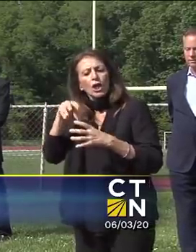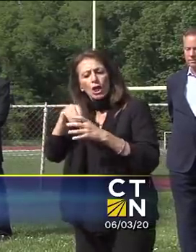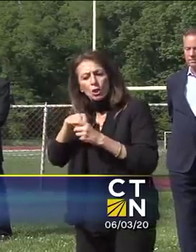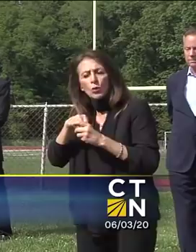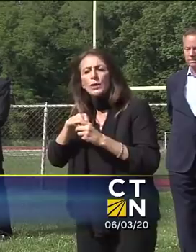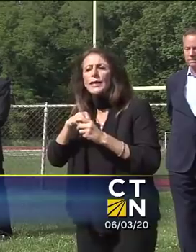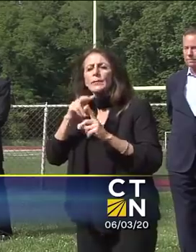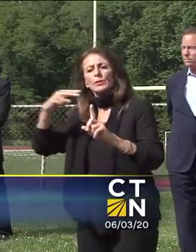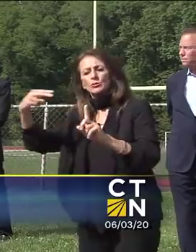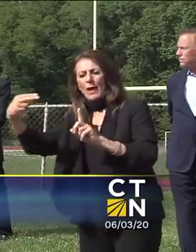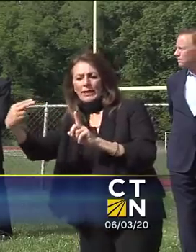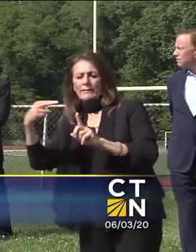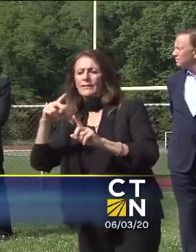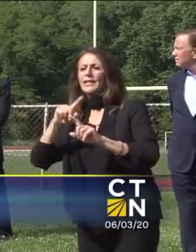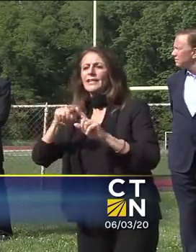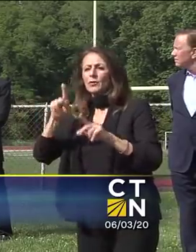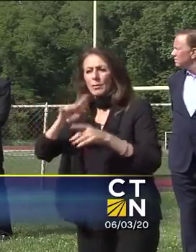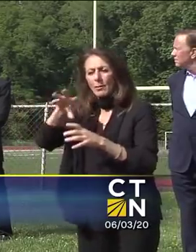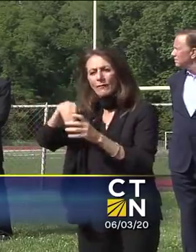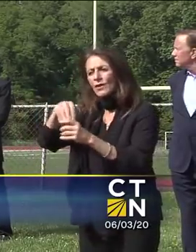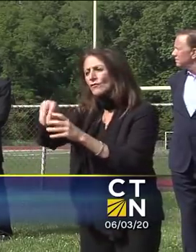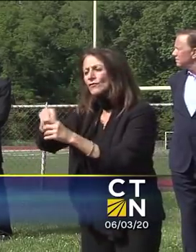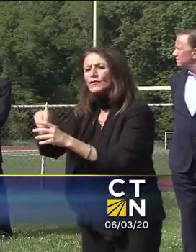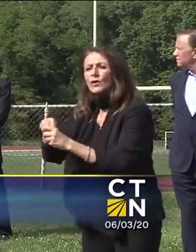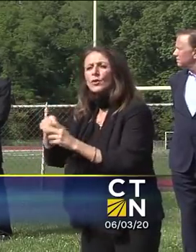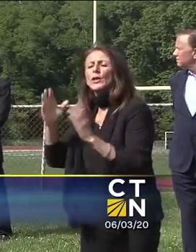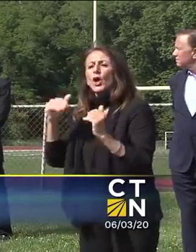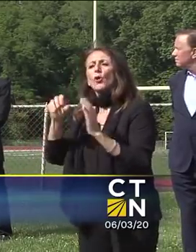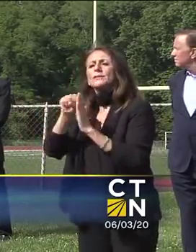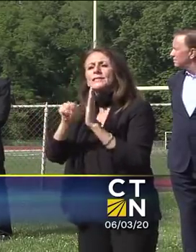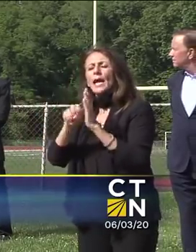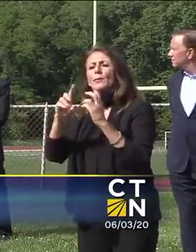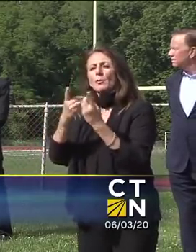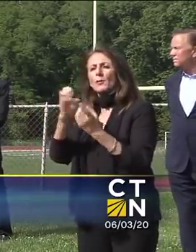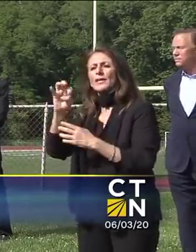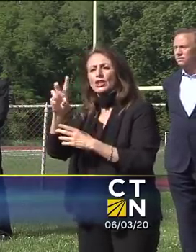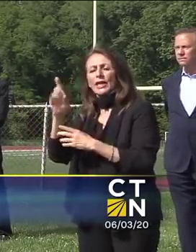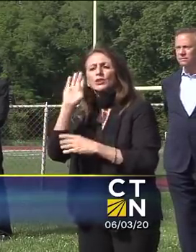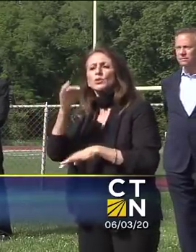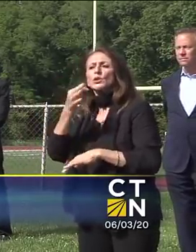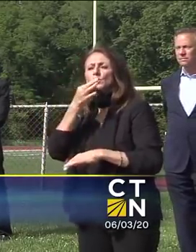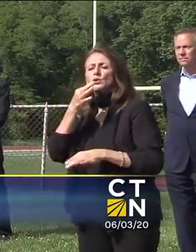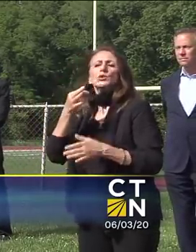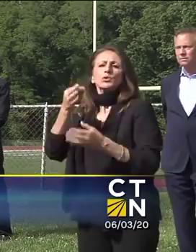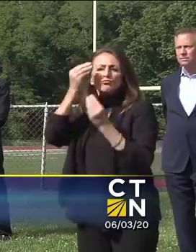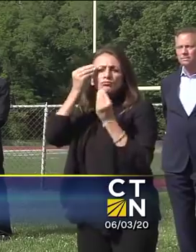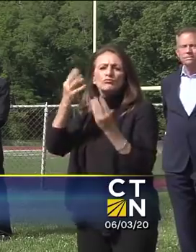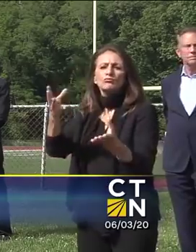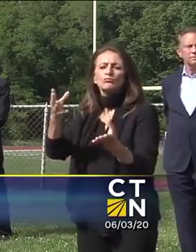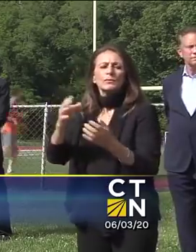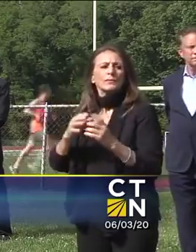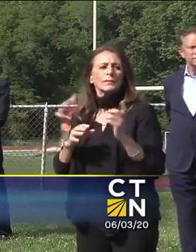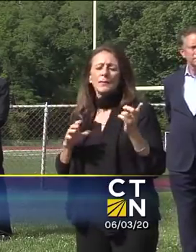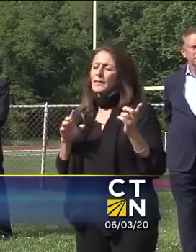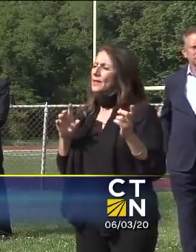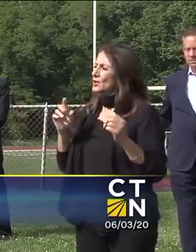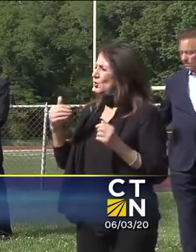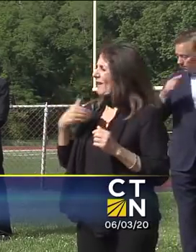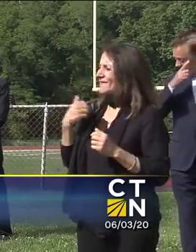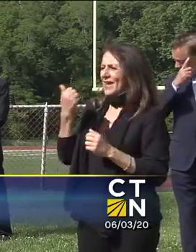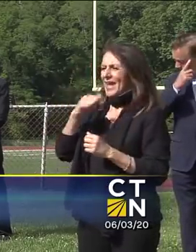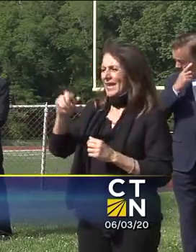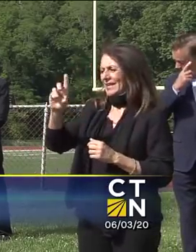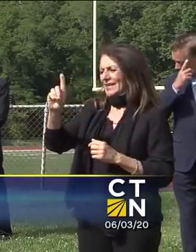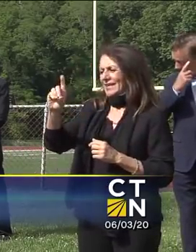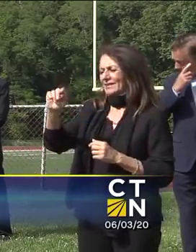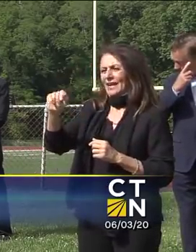different partners in that process, and we're hoping at the State Department of Education to have something out in the next couple days. Do you have any data on